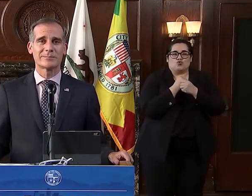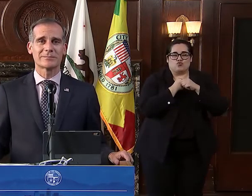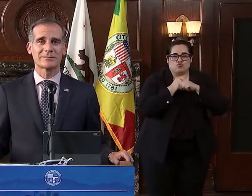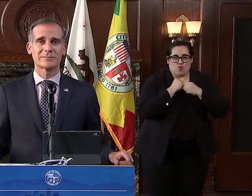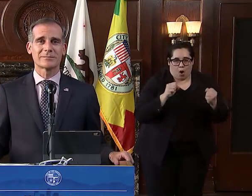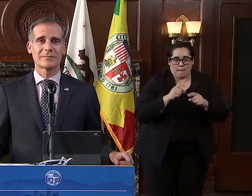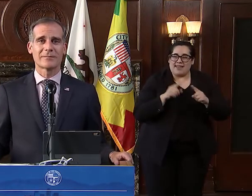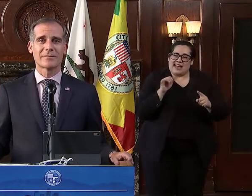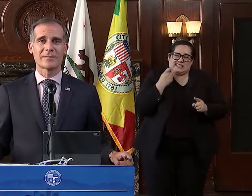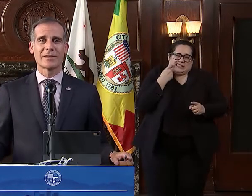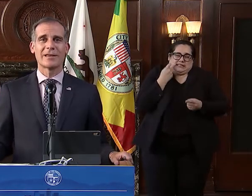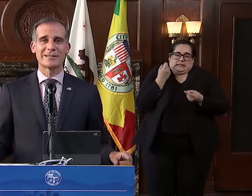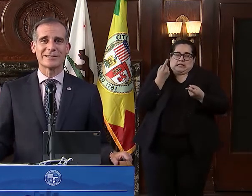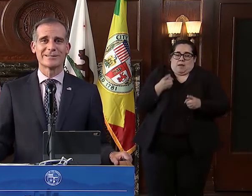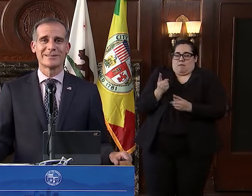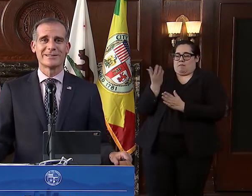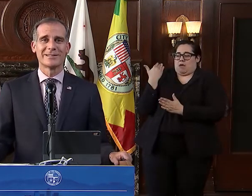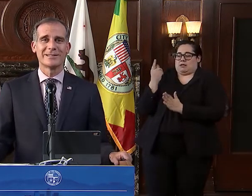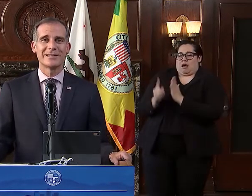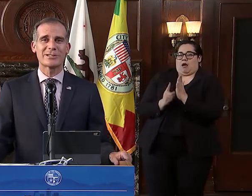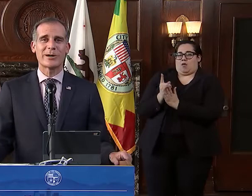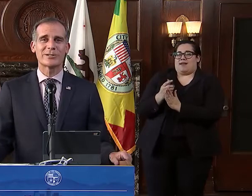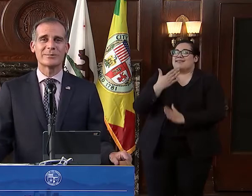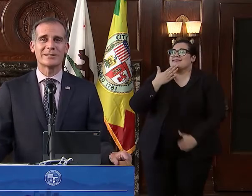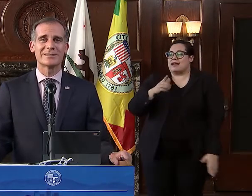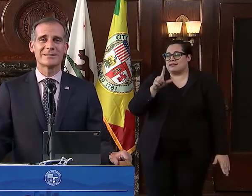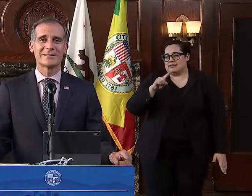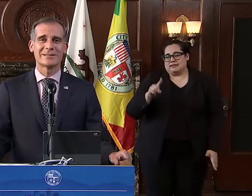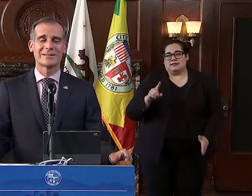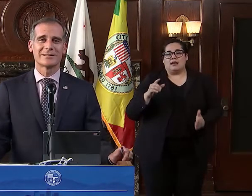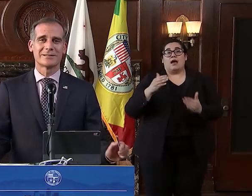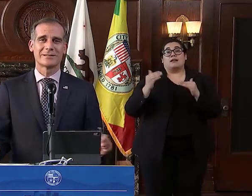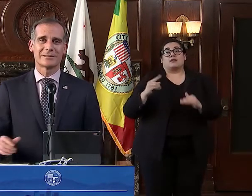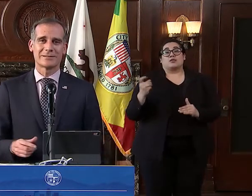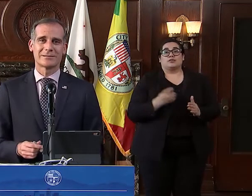hour. Thanks, Liz. Next question, please.